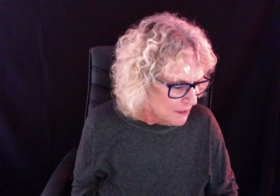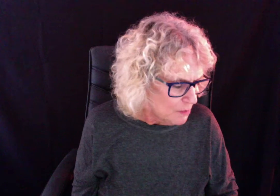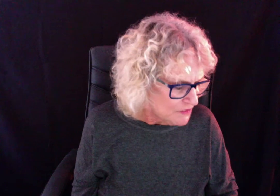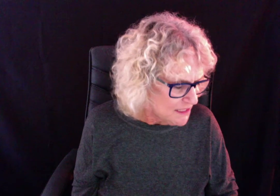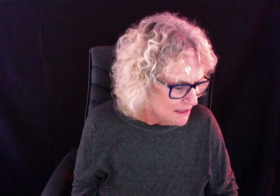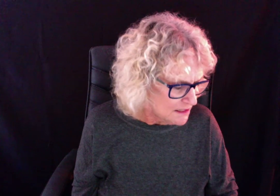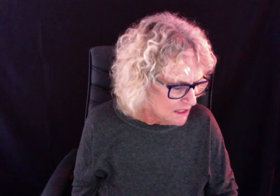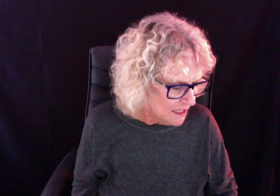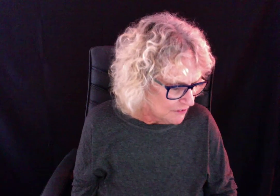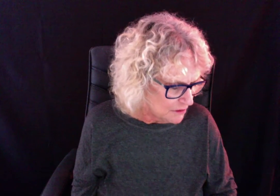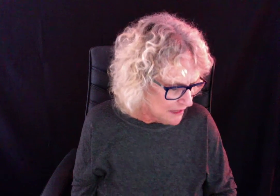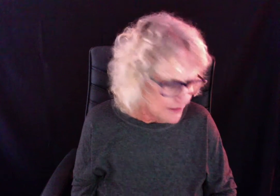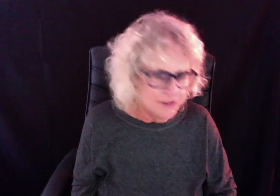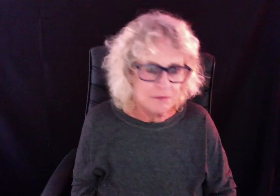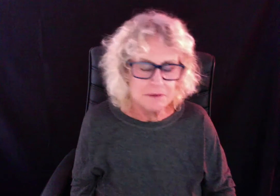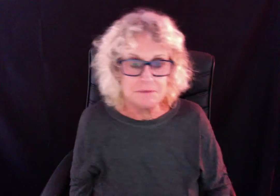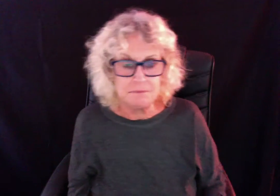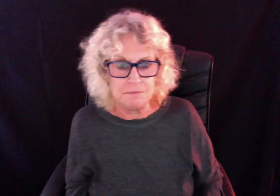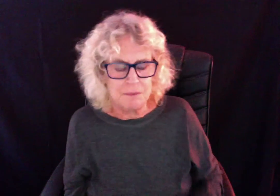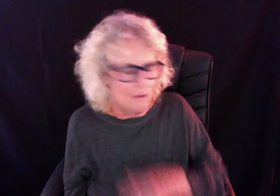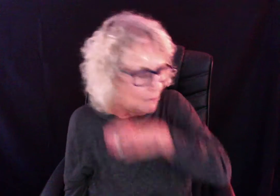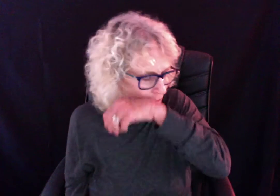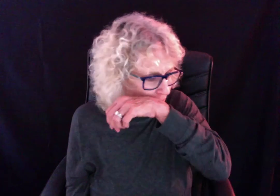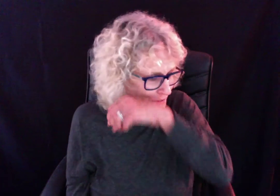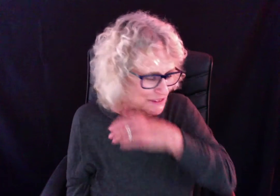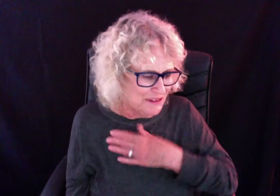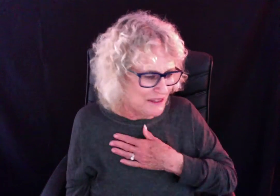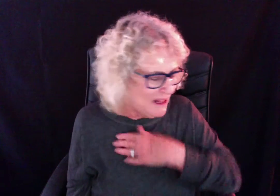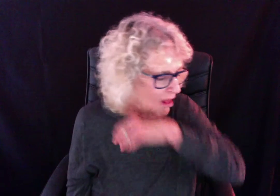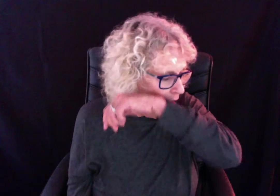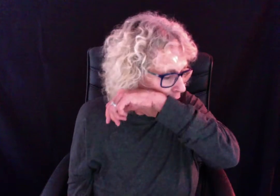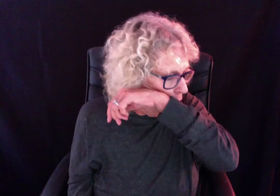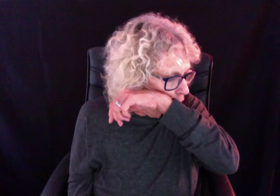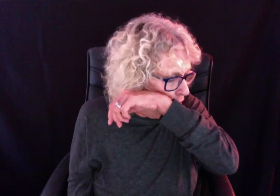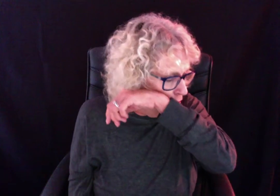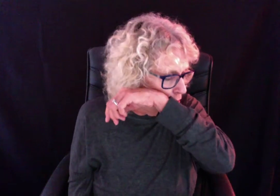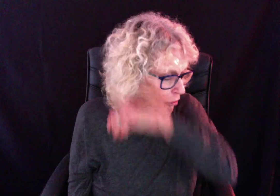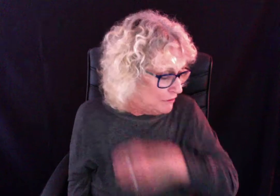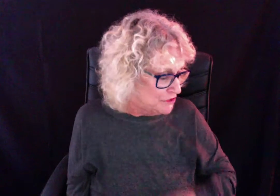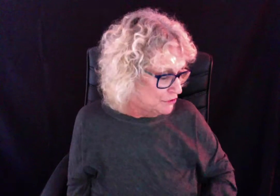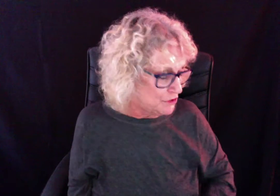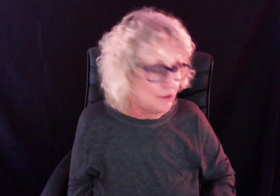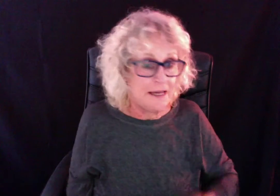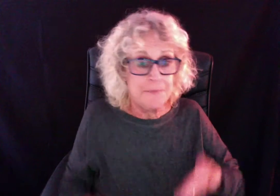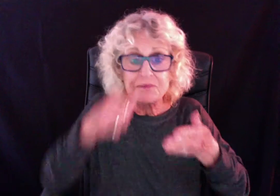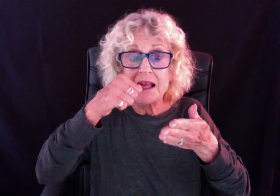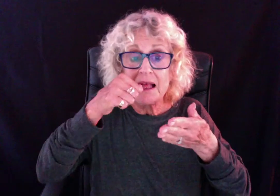I think we've seen the sign for letter. Sorry, I'll show it to you again.